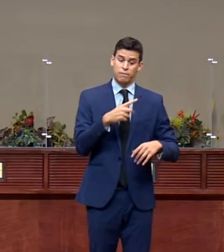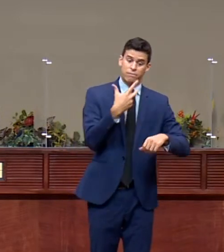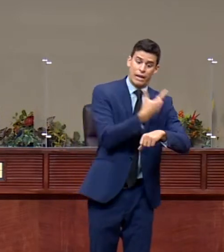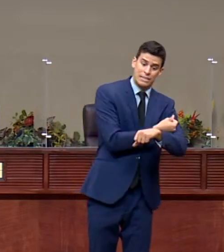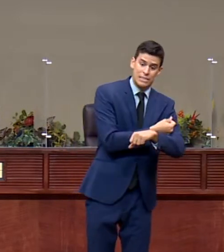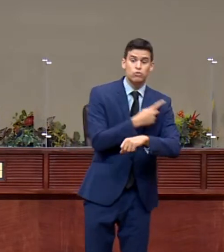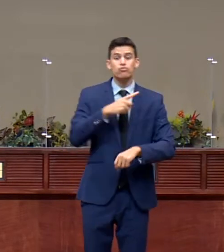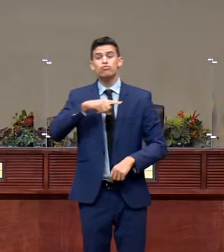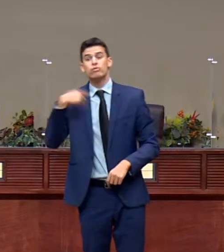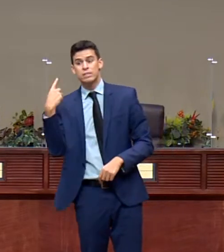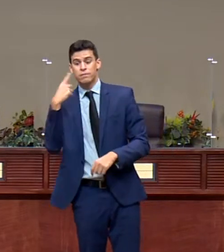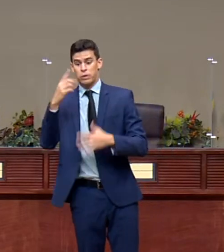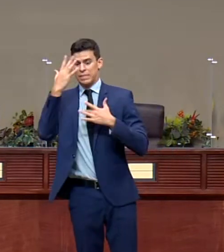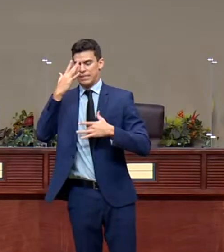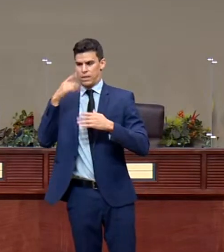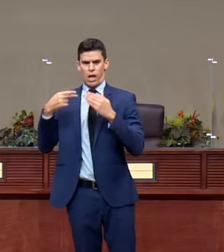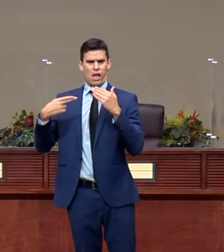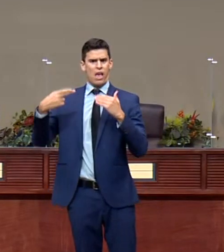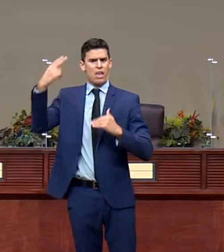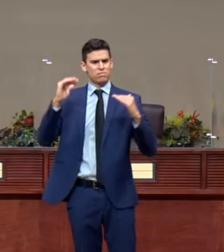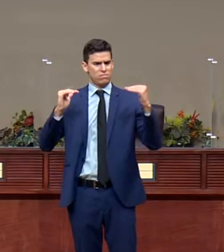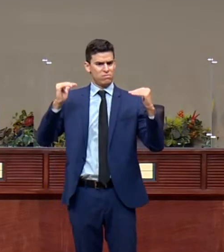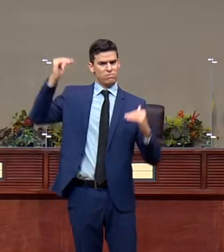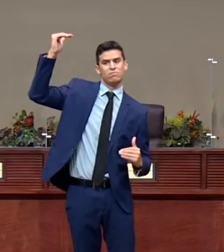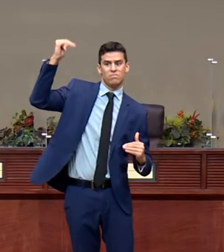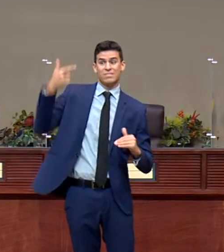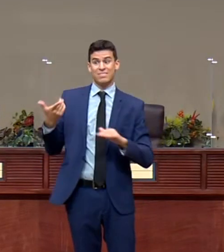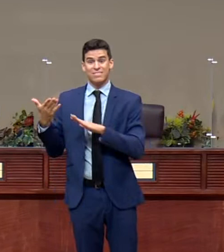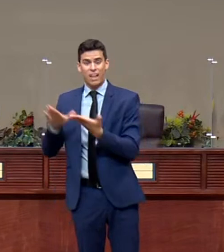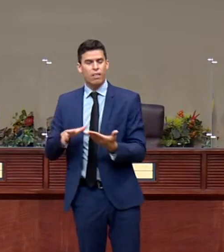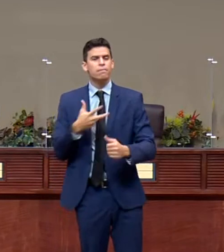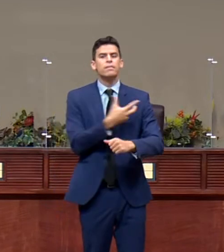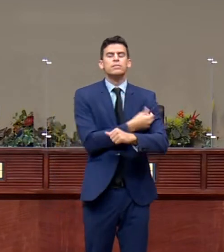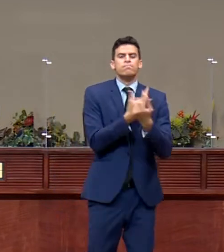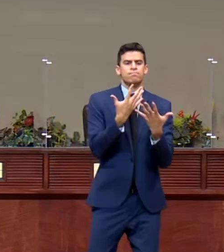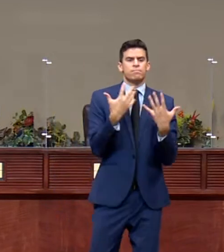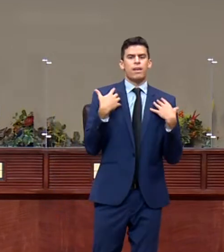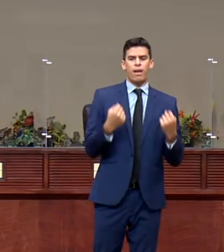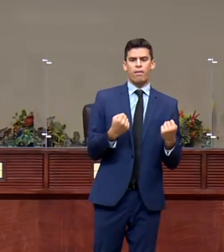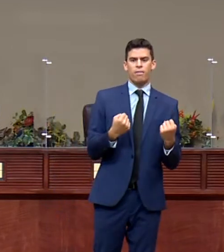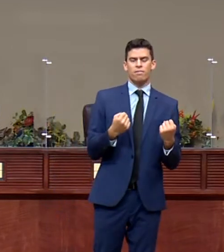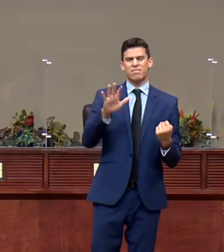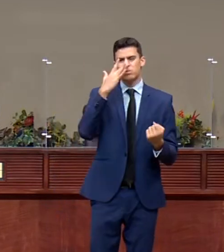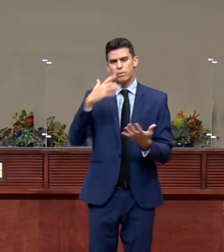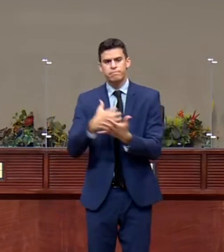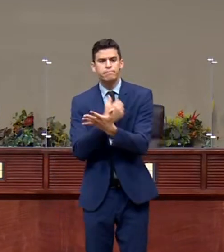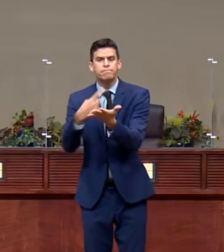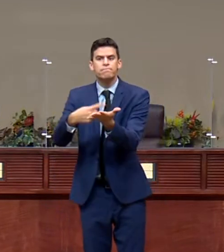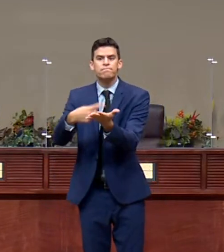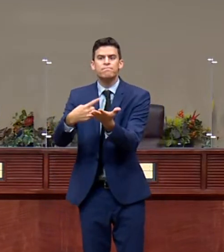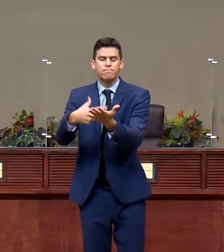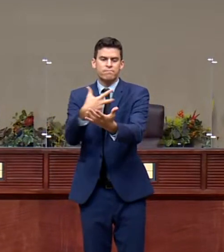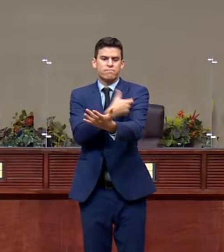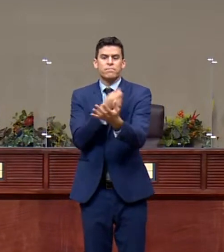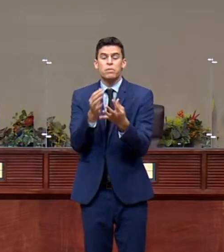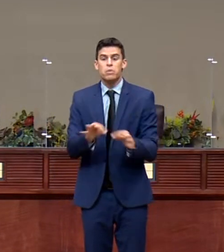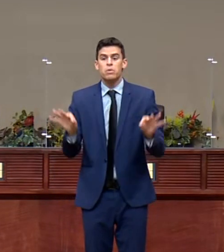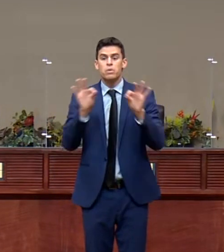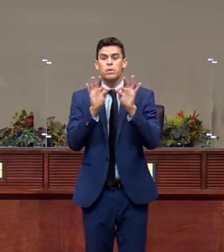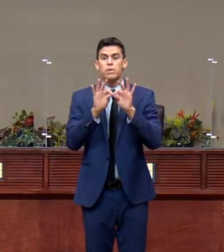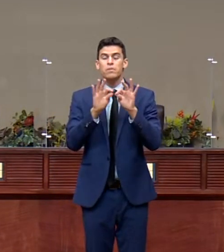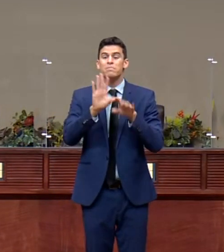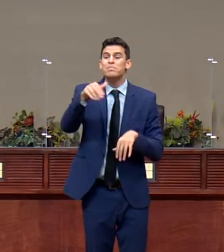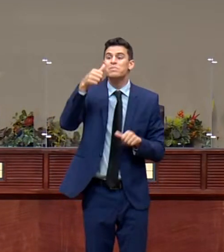And that's why we're talking about COVID-19 vaccination today. As Mayor Demings already mentioned,